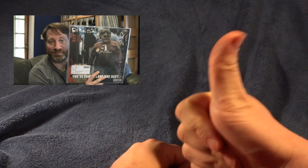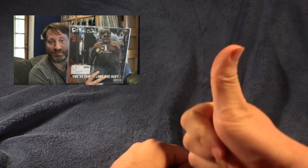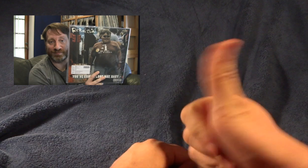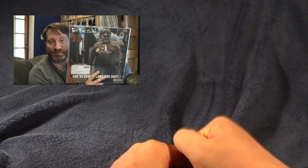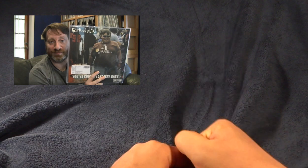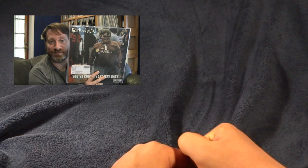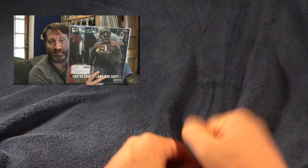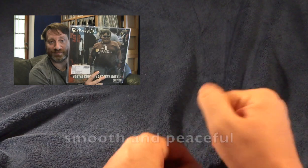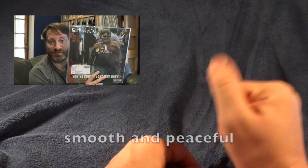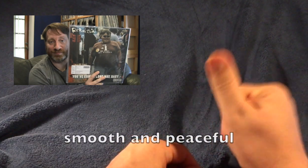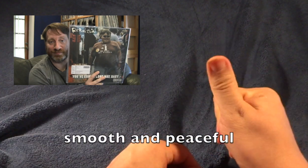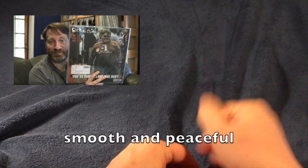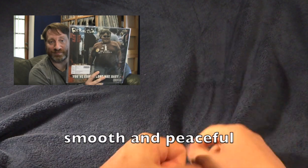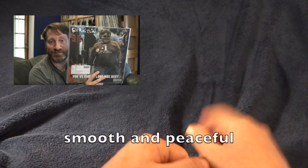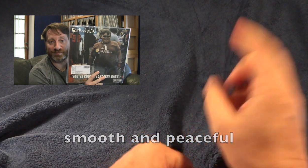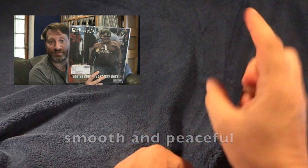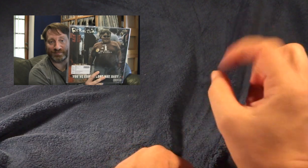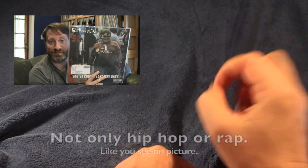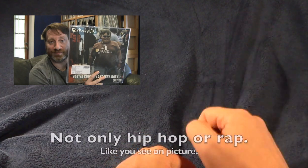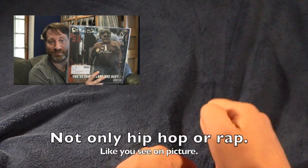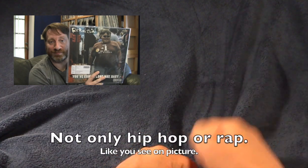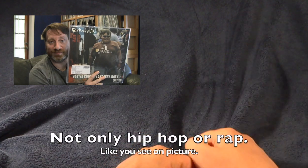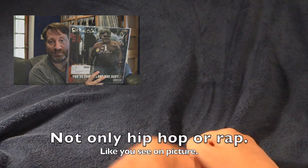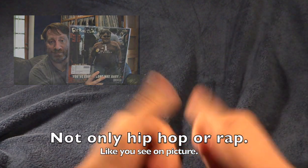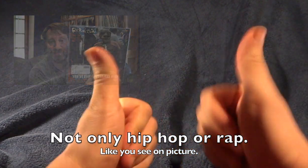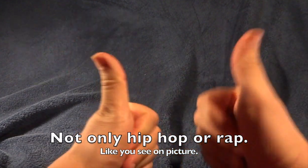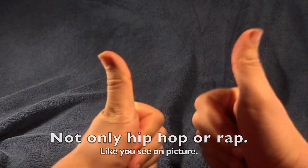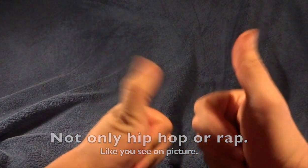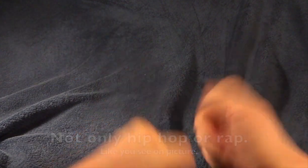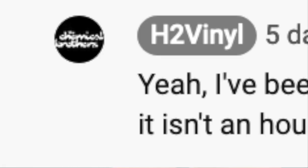dude, calm, likes hip-hop, cool dude.